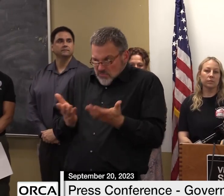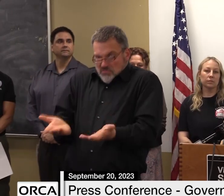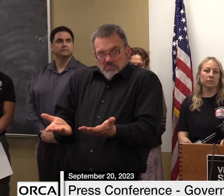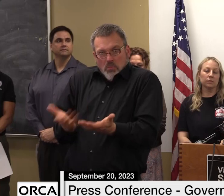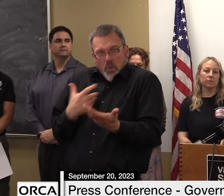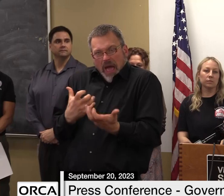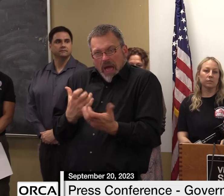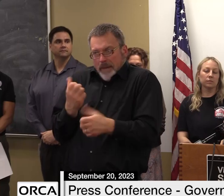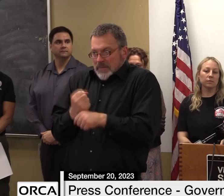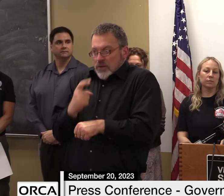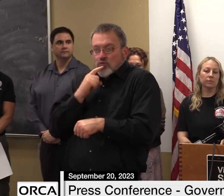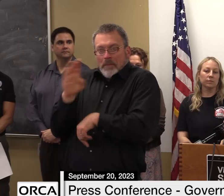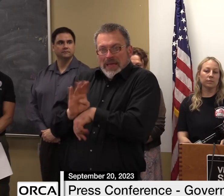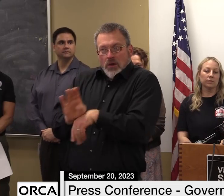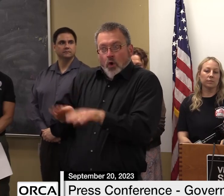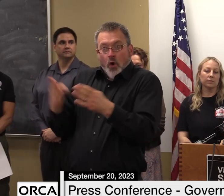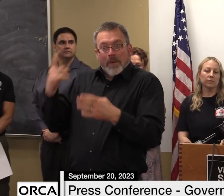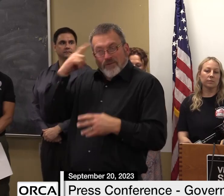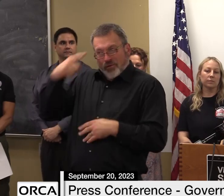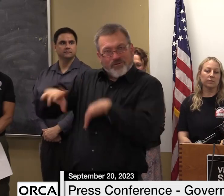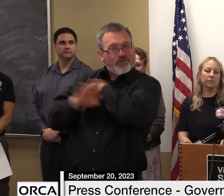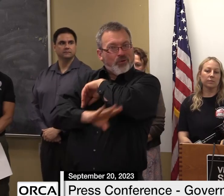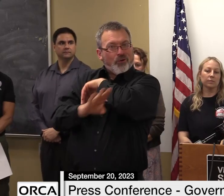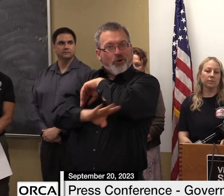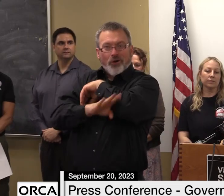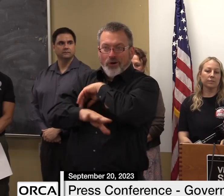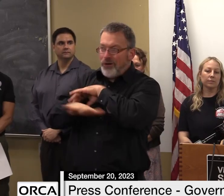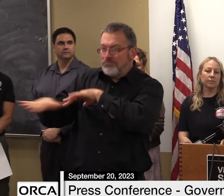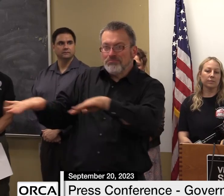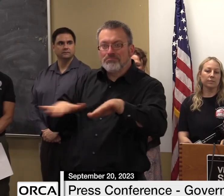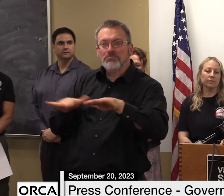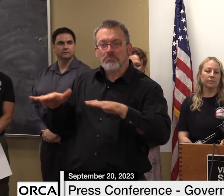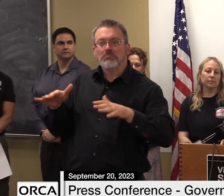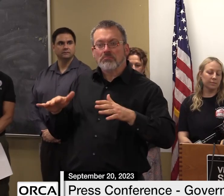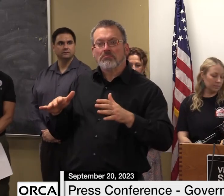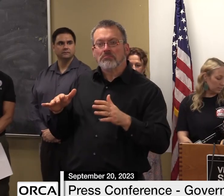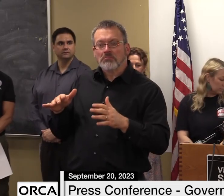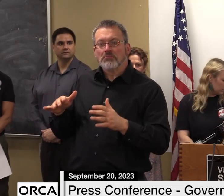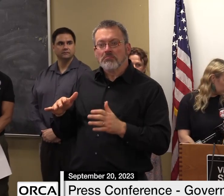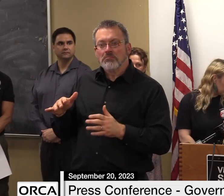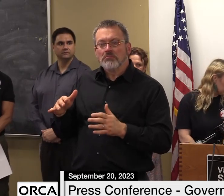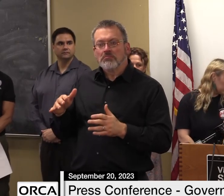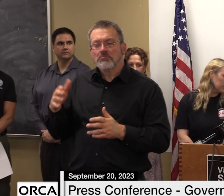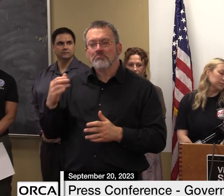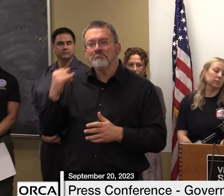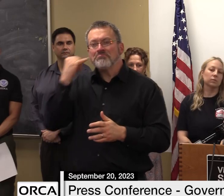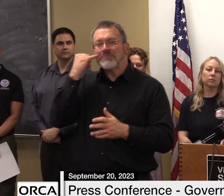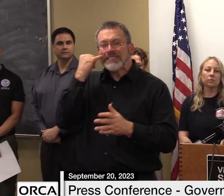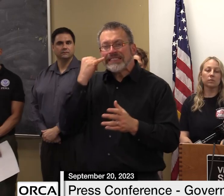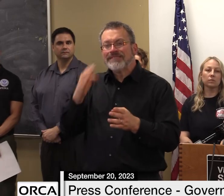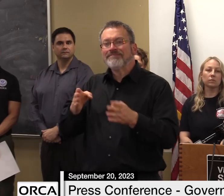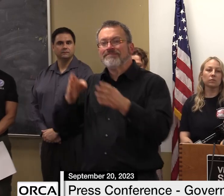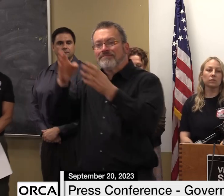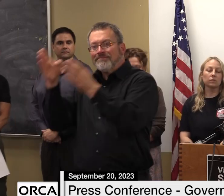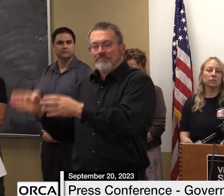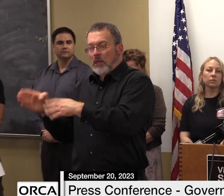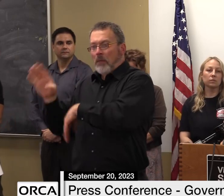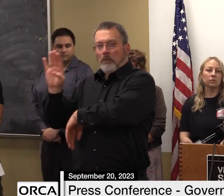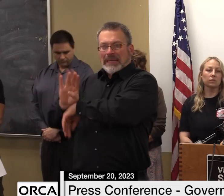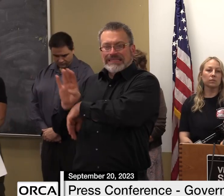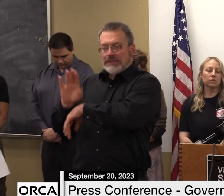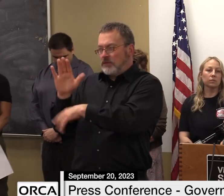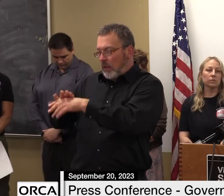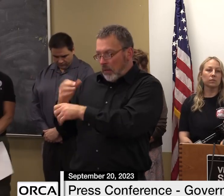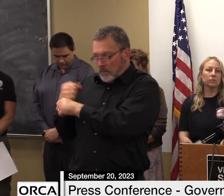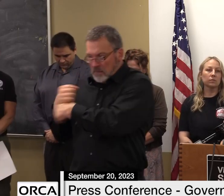season. So again, whether you're a fixed business, manufacturing business, or one that relies on